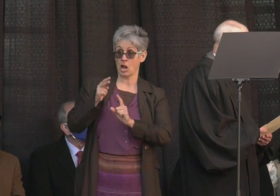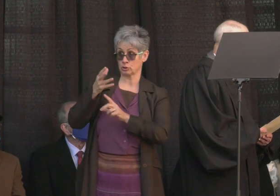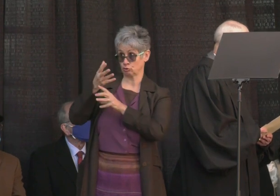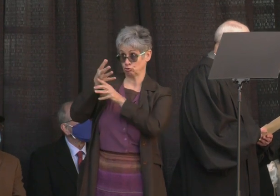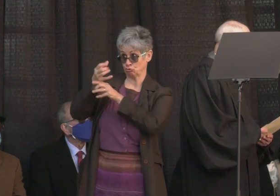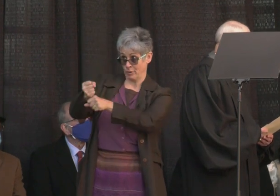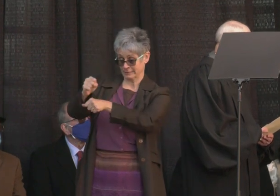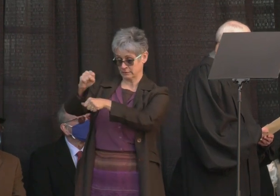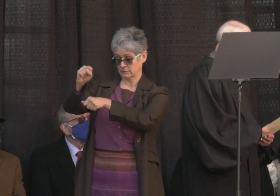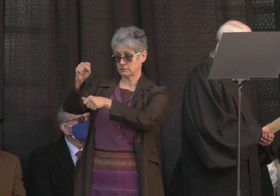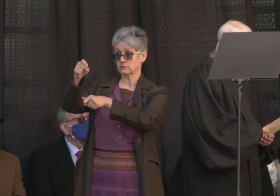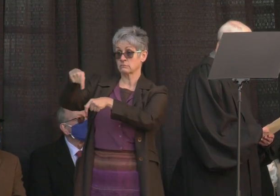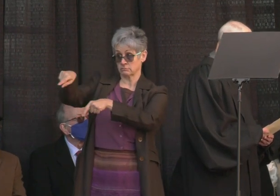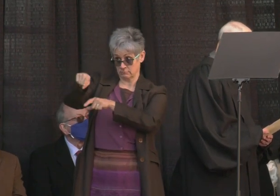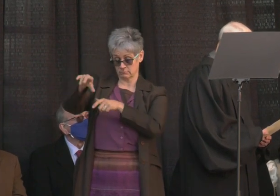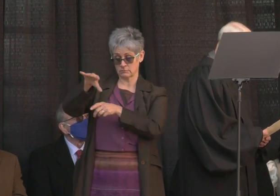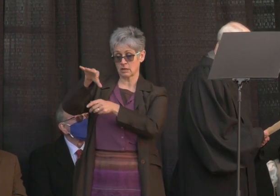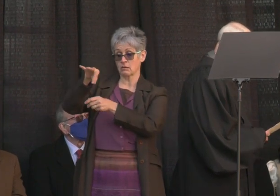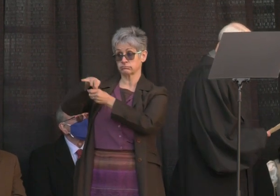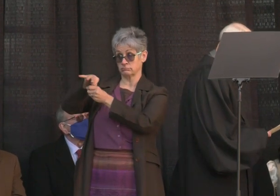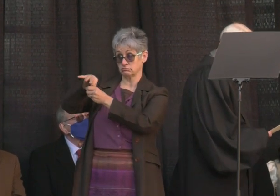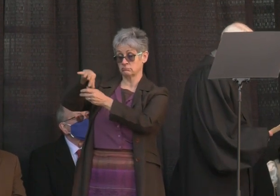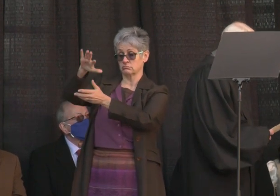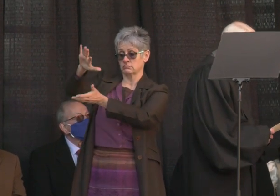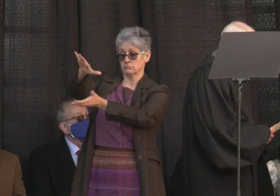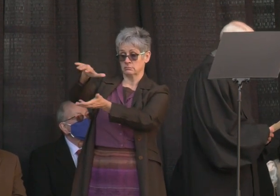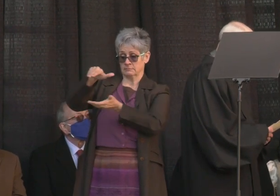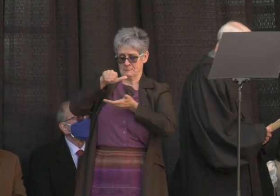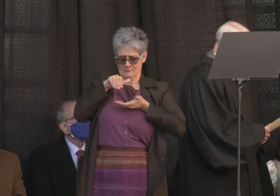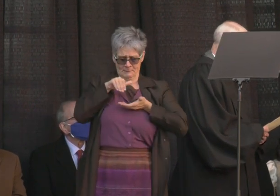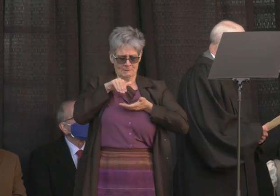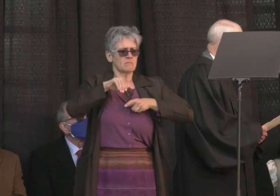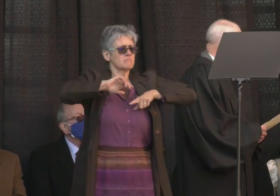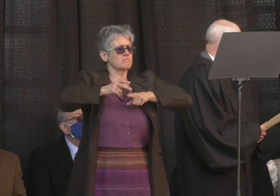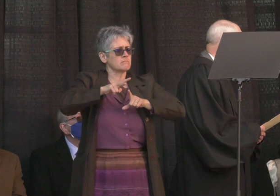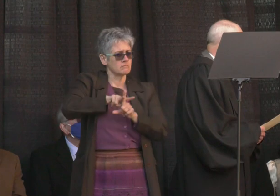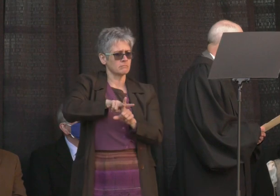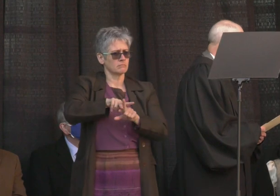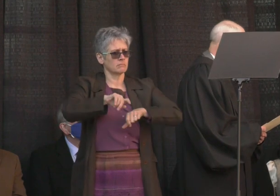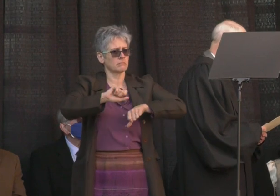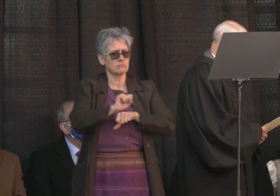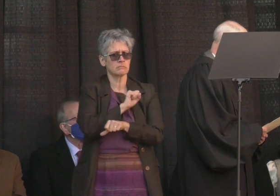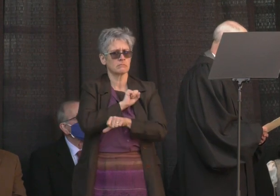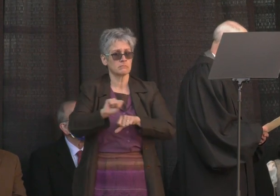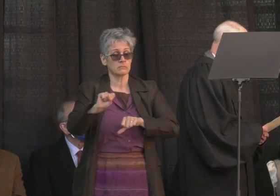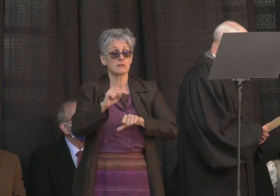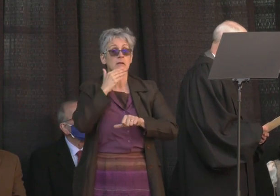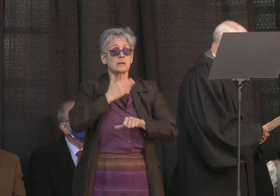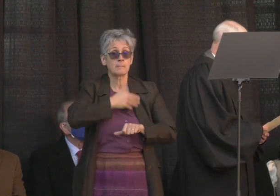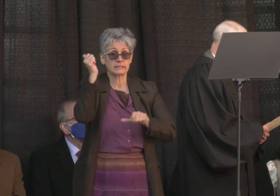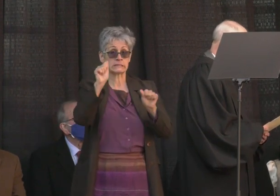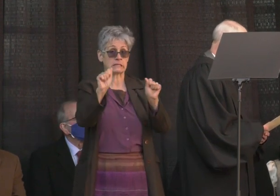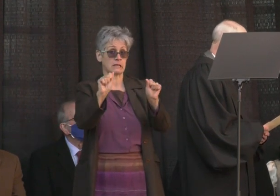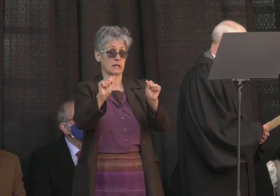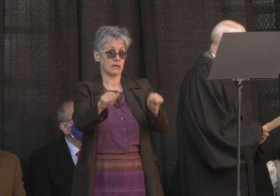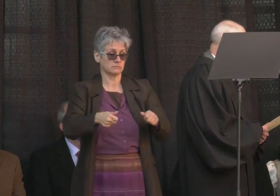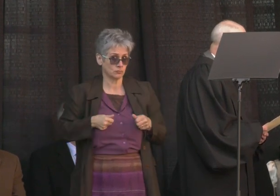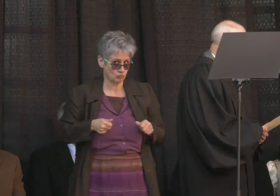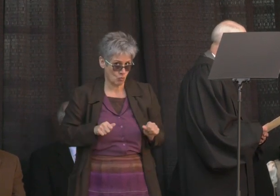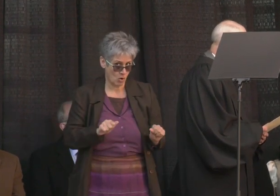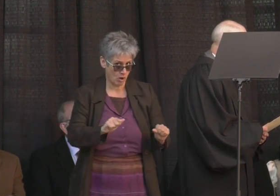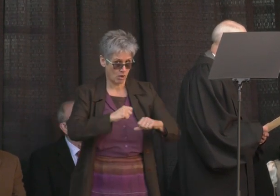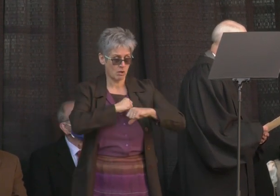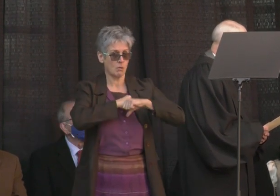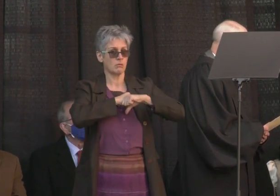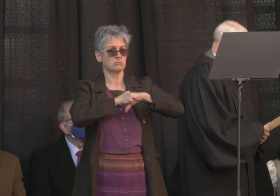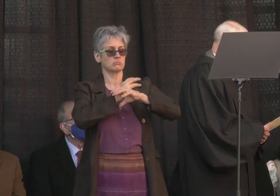in me. Exercise the trust reposed in me. And I will use my best endeavors. And I will use my best endeavors. To preserve the peace.